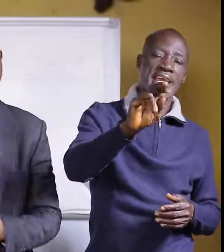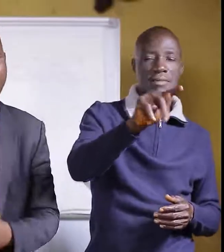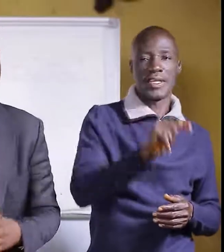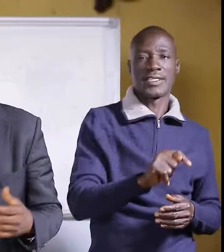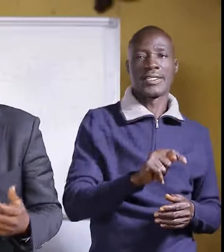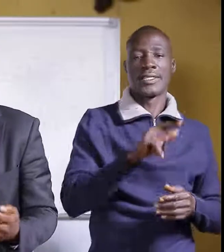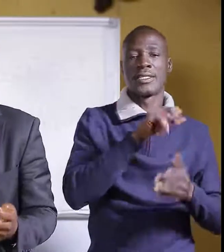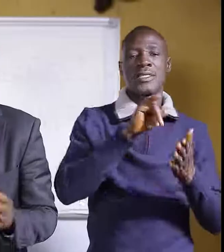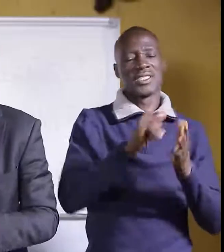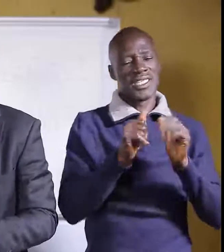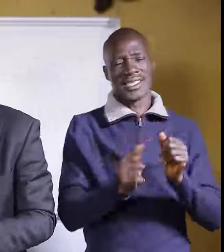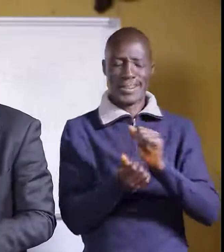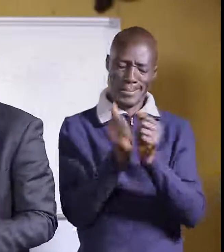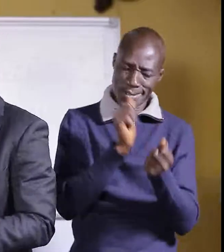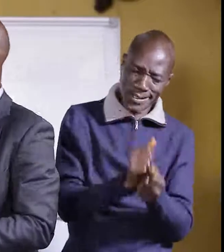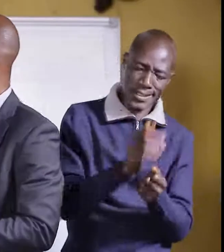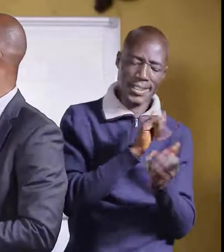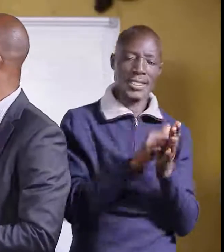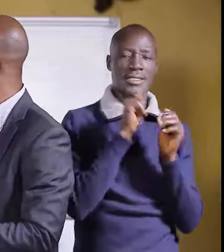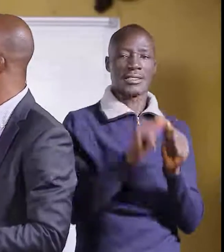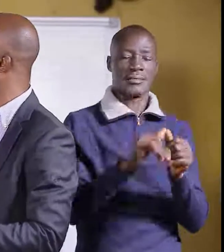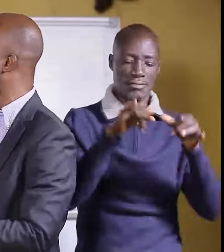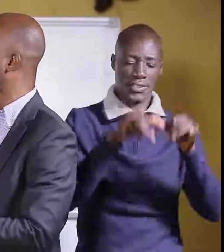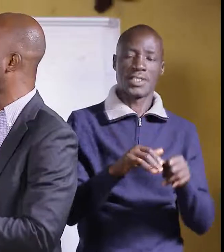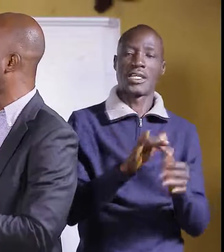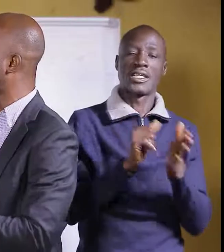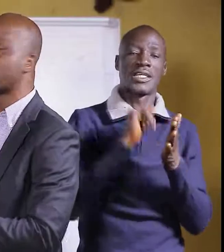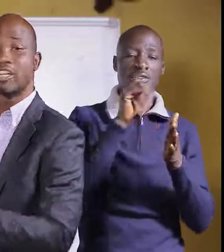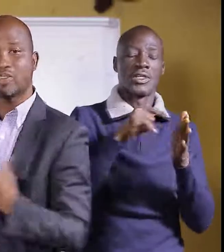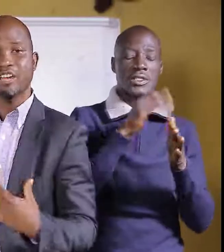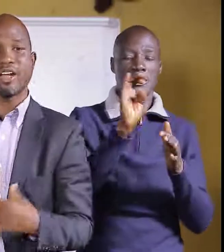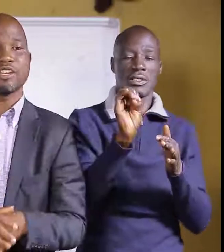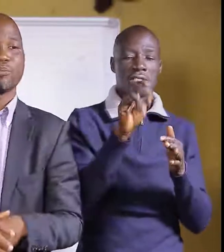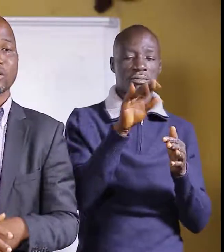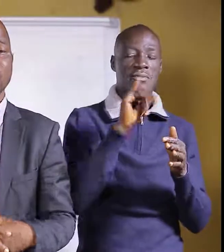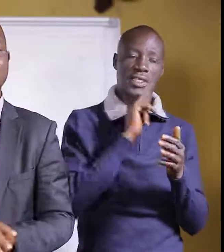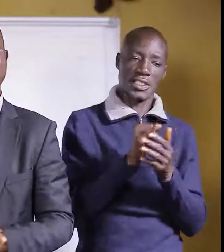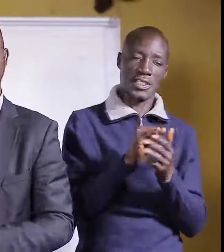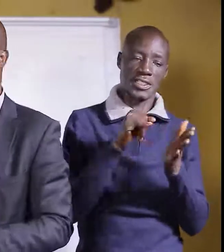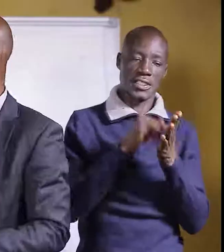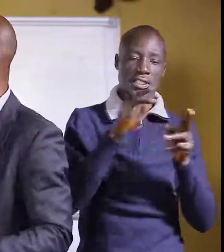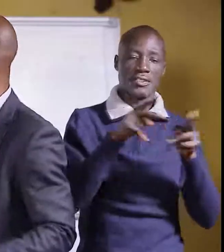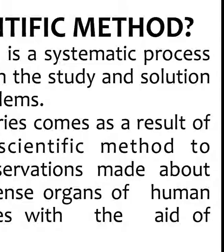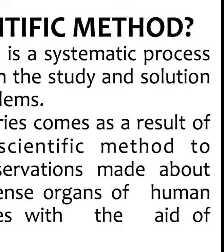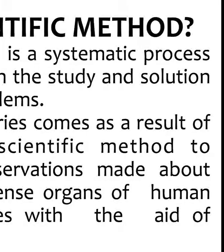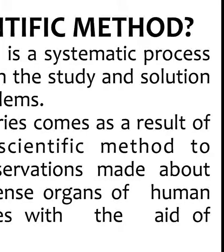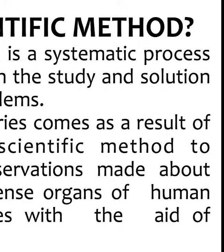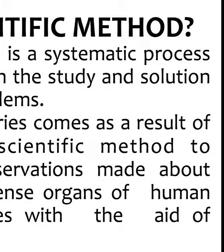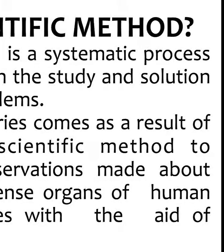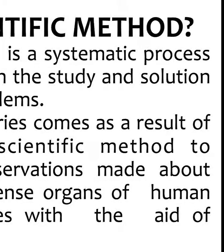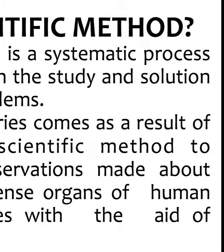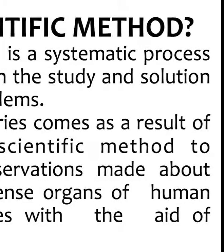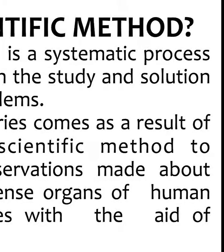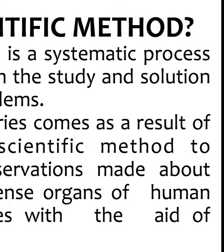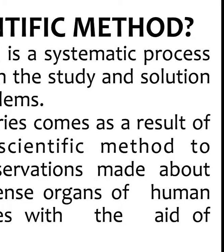you vary, and there are conditions that you keep constant. And that is what an experiment is. It's very, very important in sciences. So I will take you to